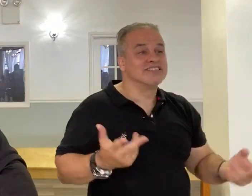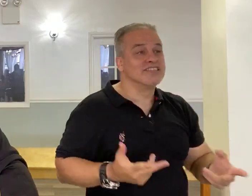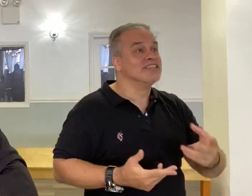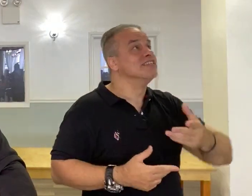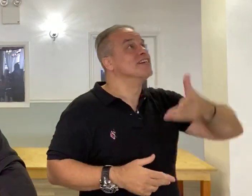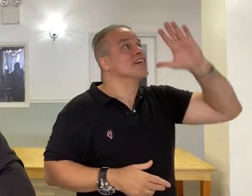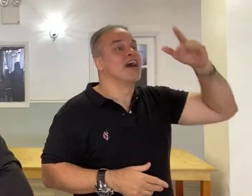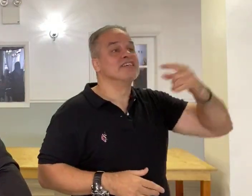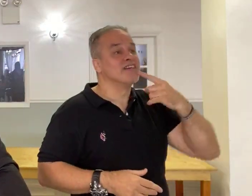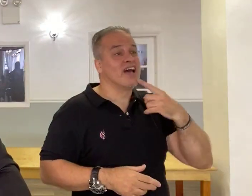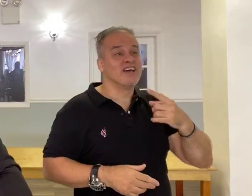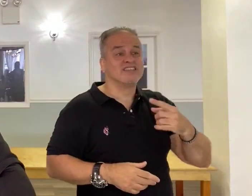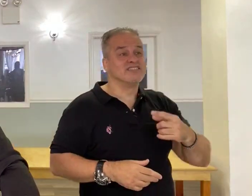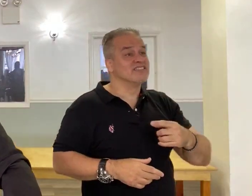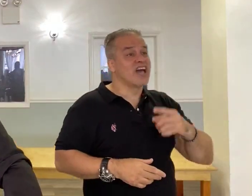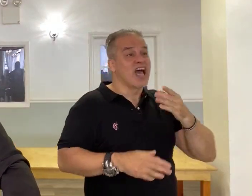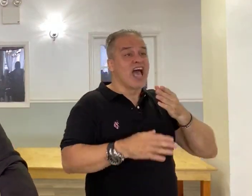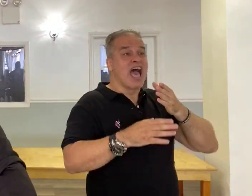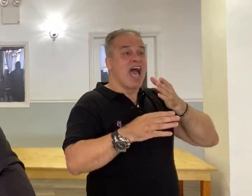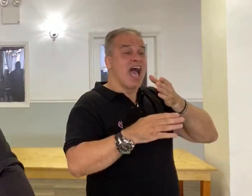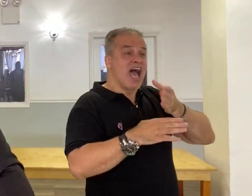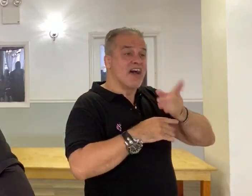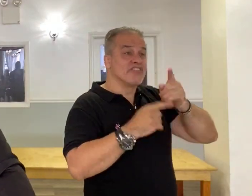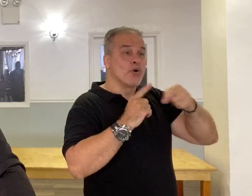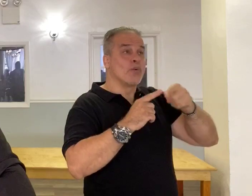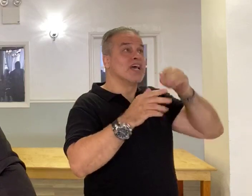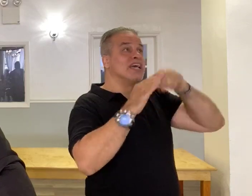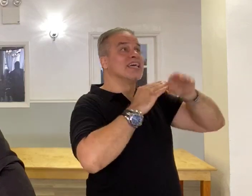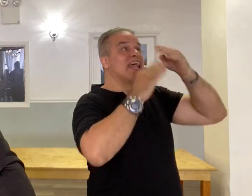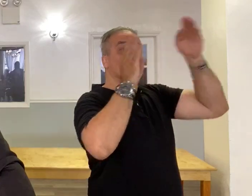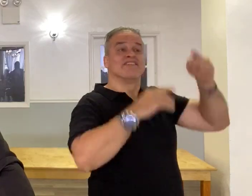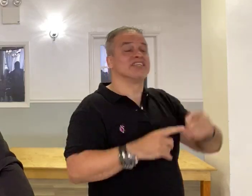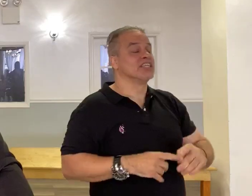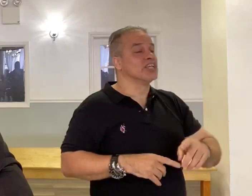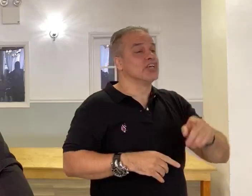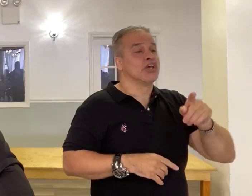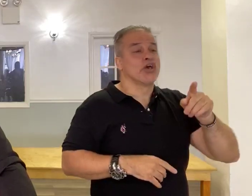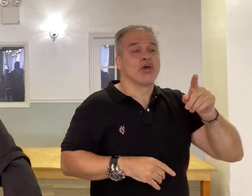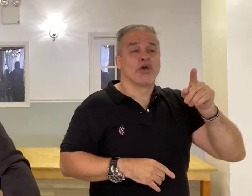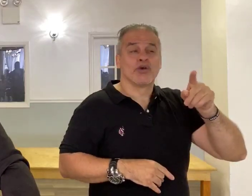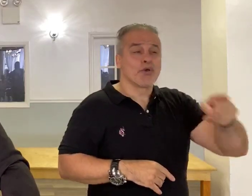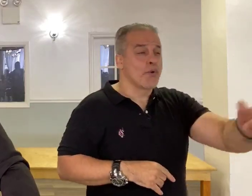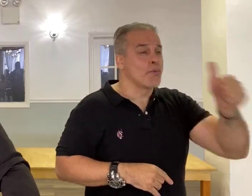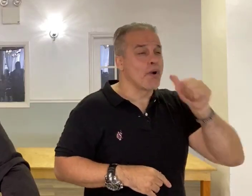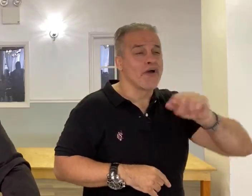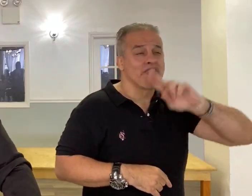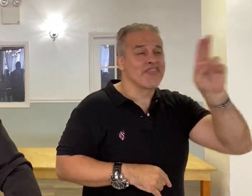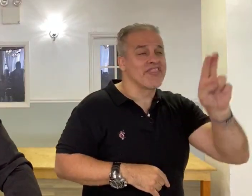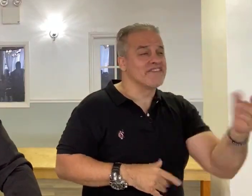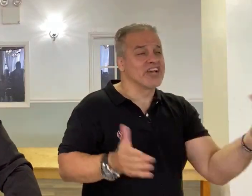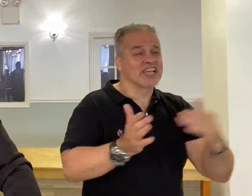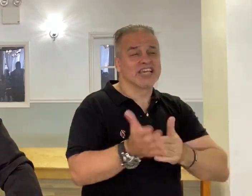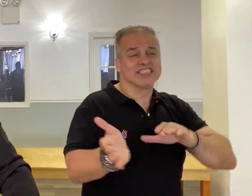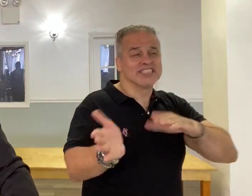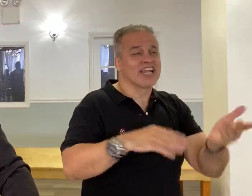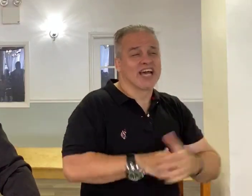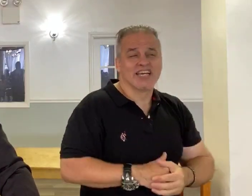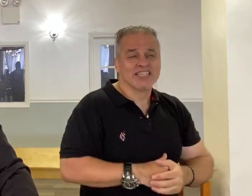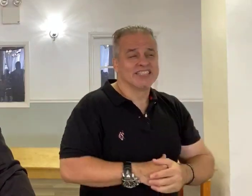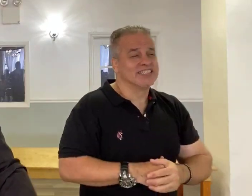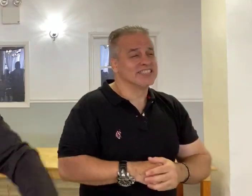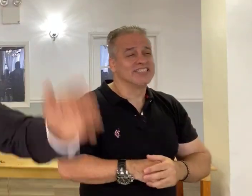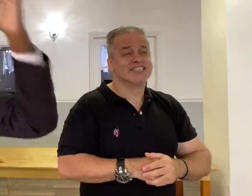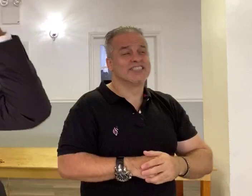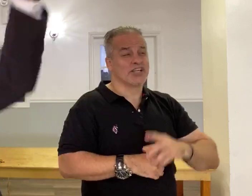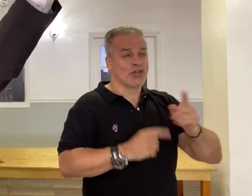no more death. We've said goodbye to loved ones. Life has been too short. People have been ripped away from us. Listen to me,